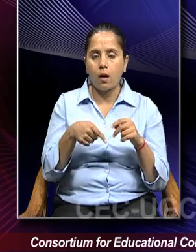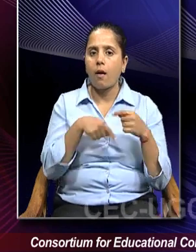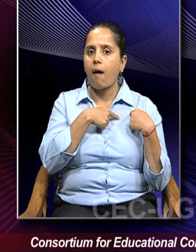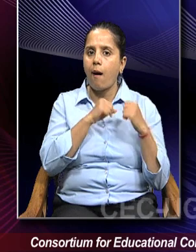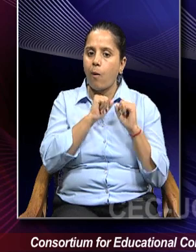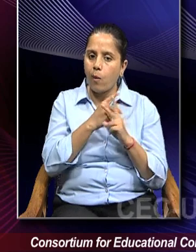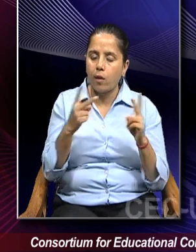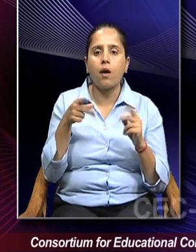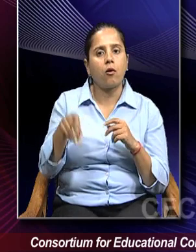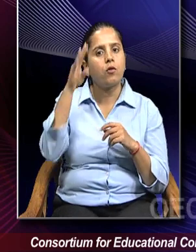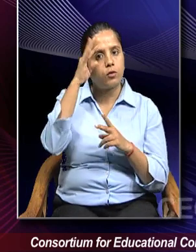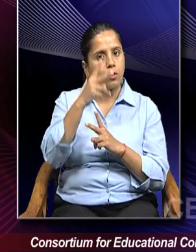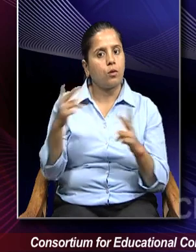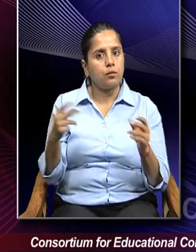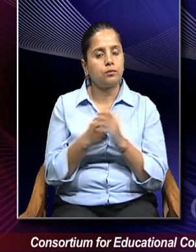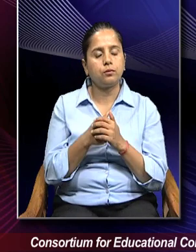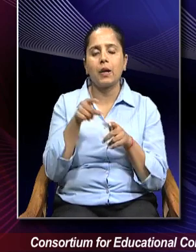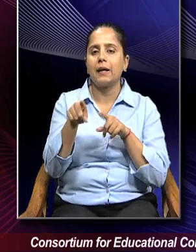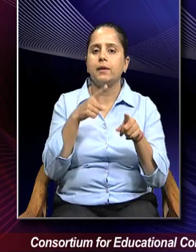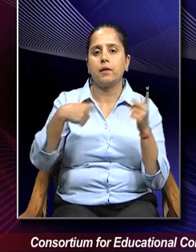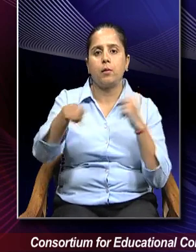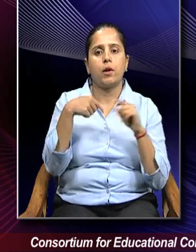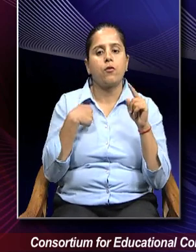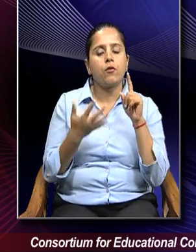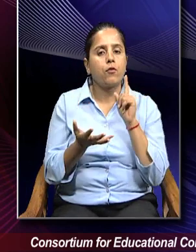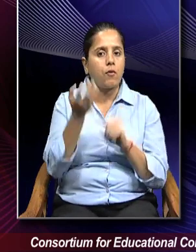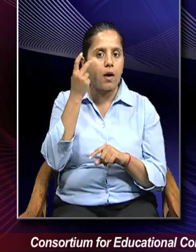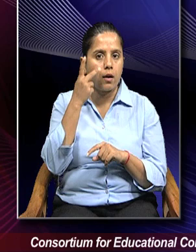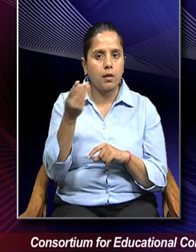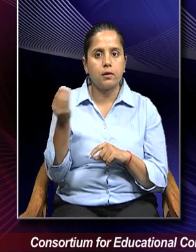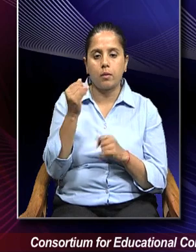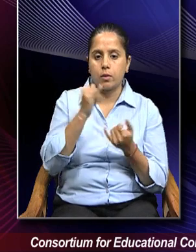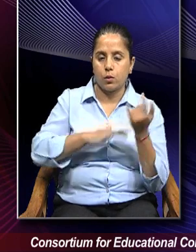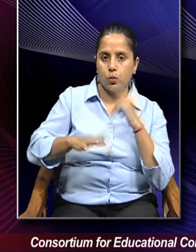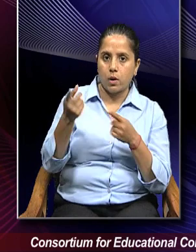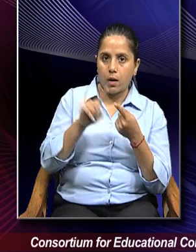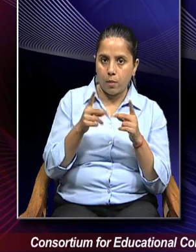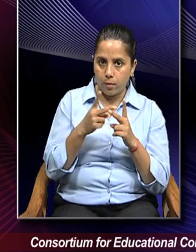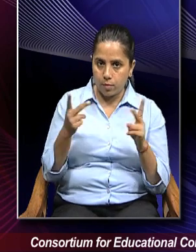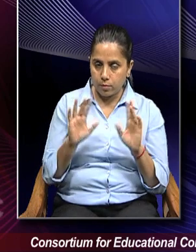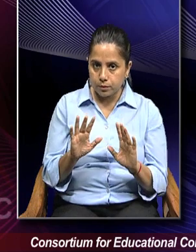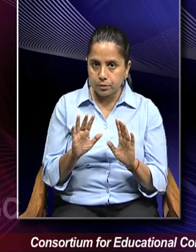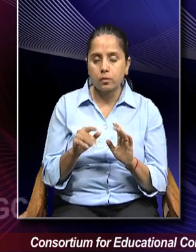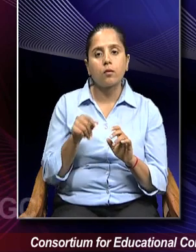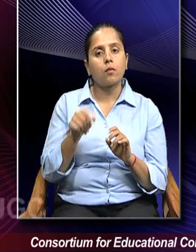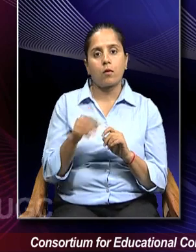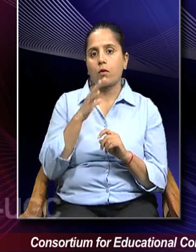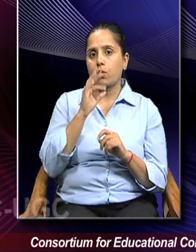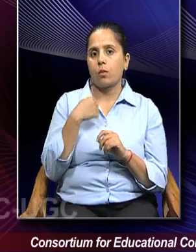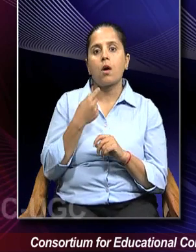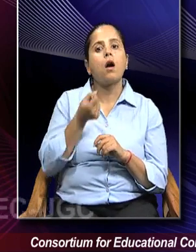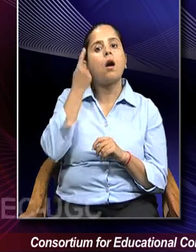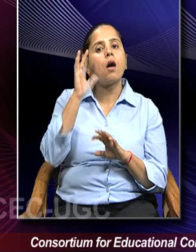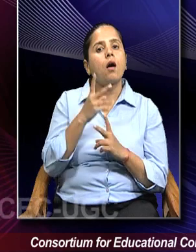virtue theory, where suppose if we are finding some situation and we are actually understanding